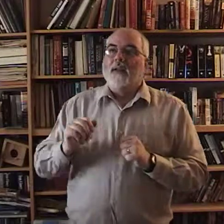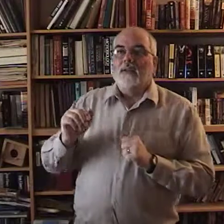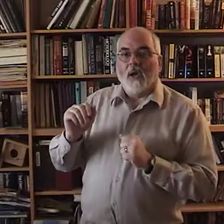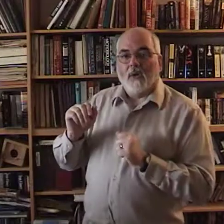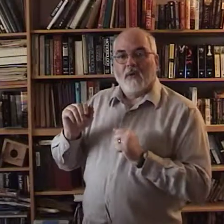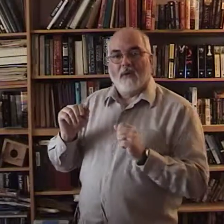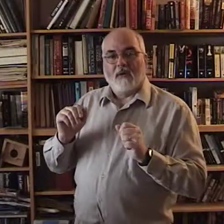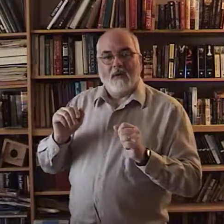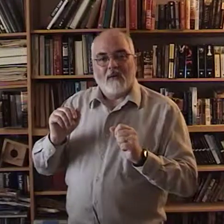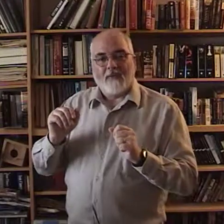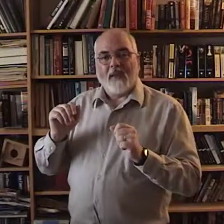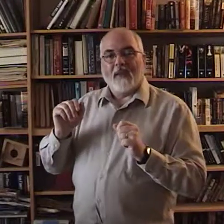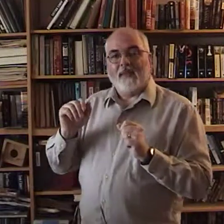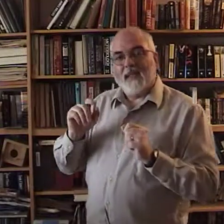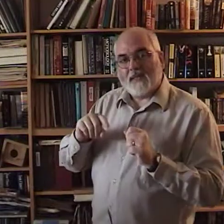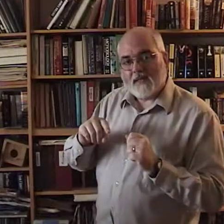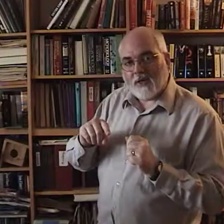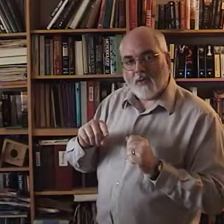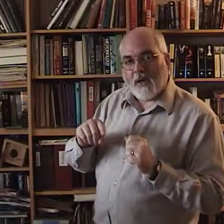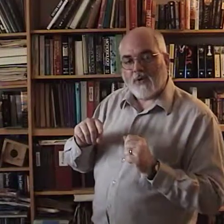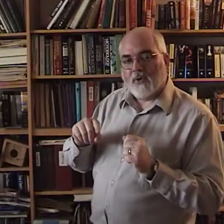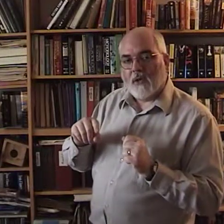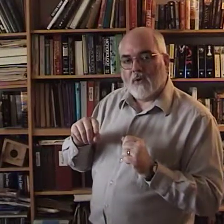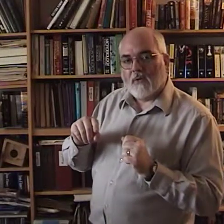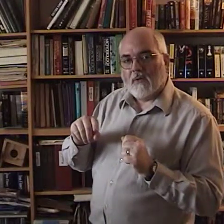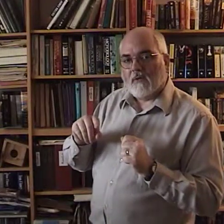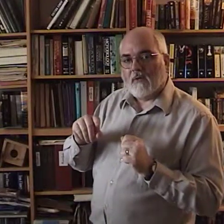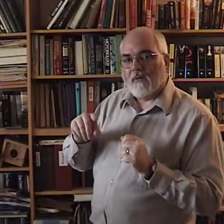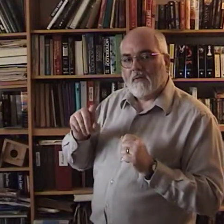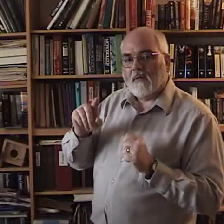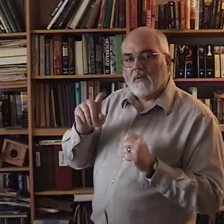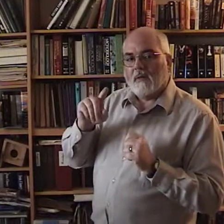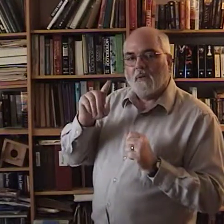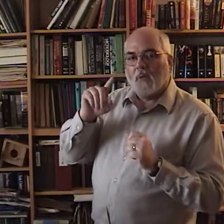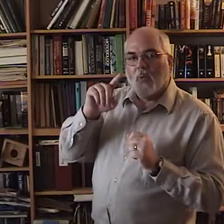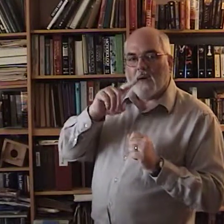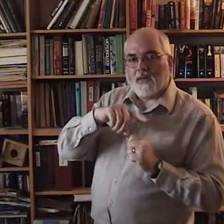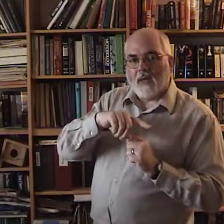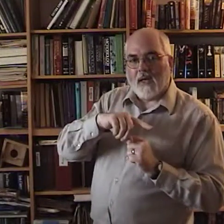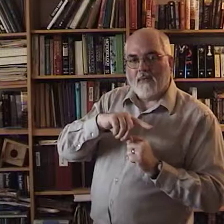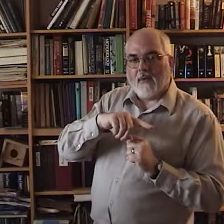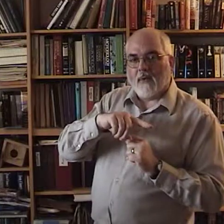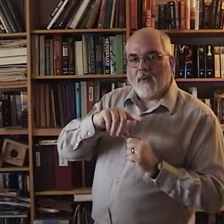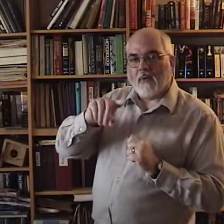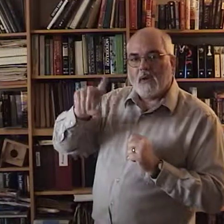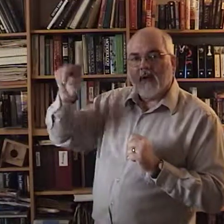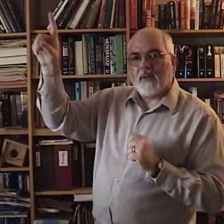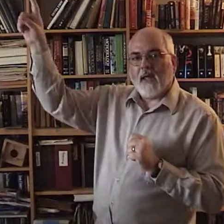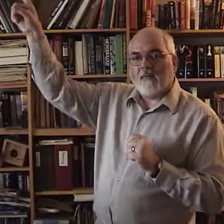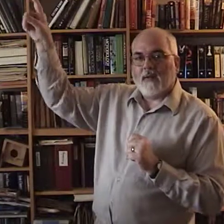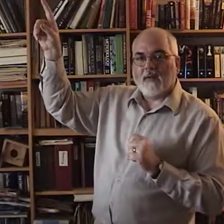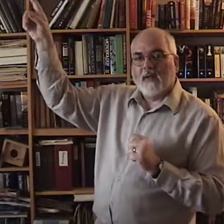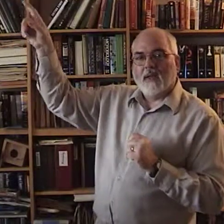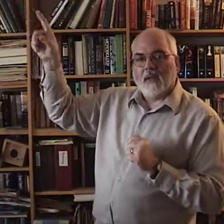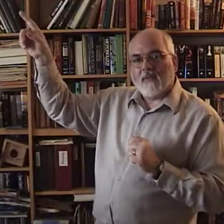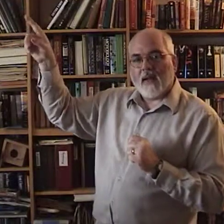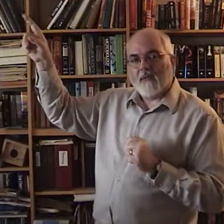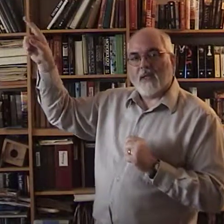So, in this situation, though, where are we leaving from? Left heaven. Left heaven is